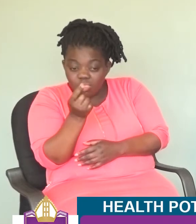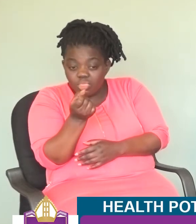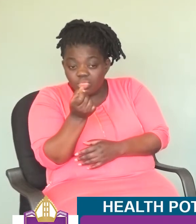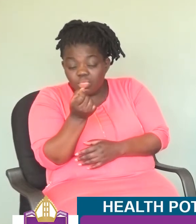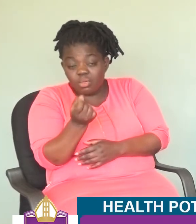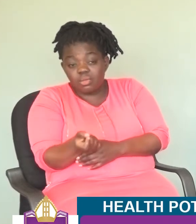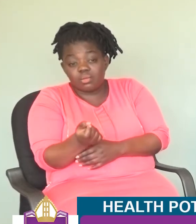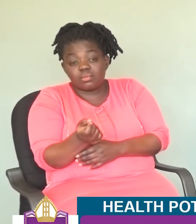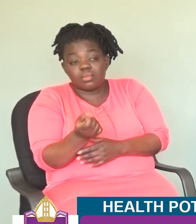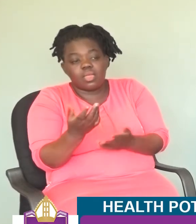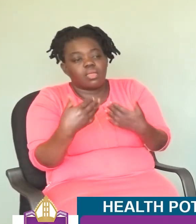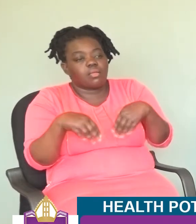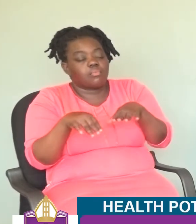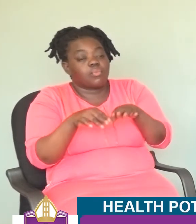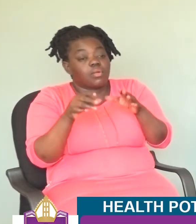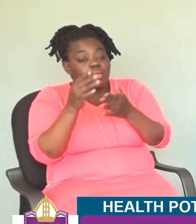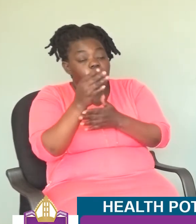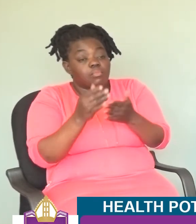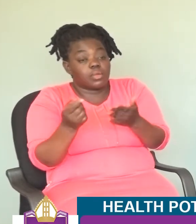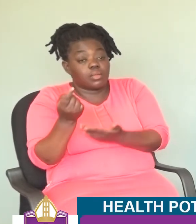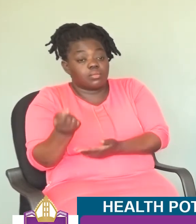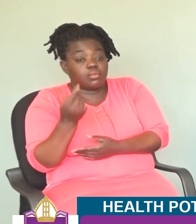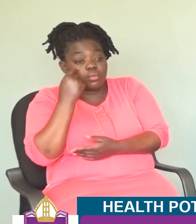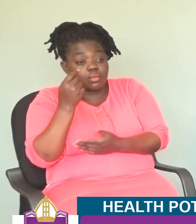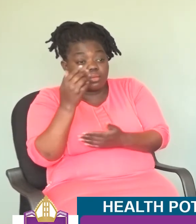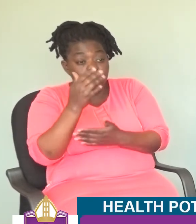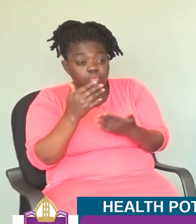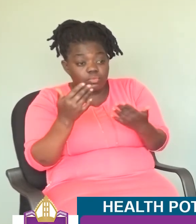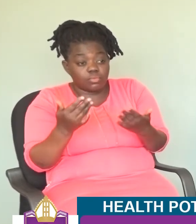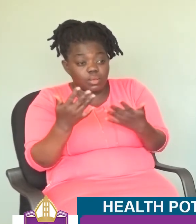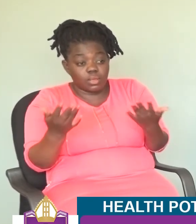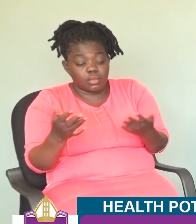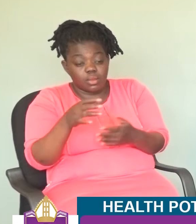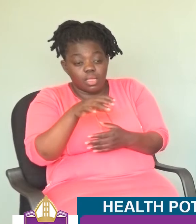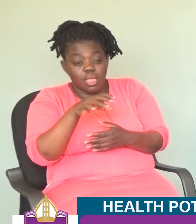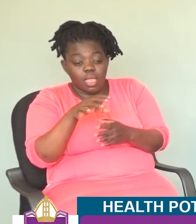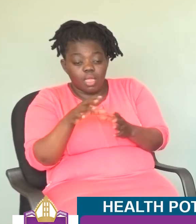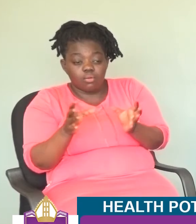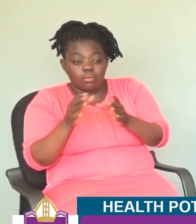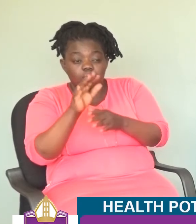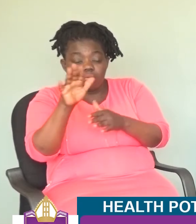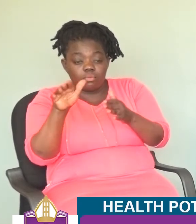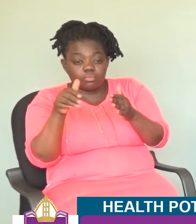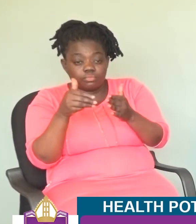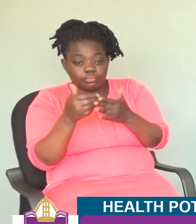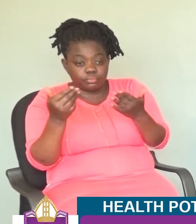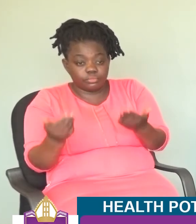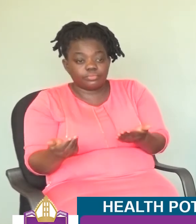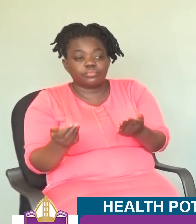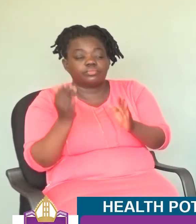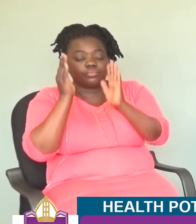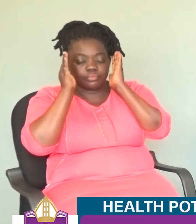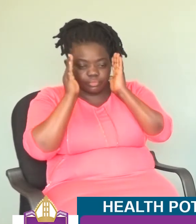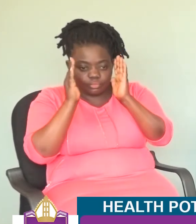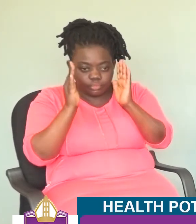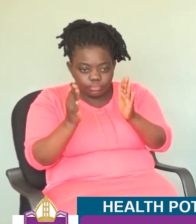is the most sensitive part of the eye. So that's why you find the front of the eye is curved like this. Yes. So that all the light is actually bent exactly to